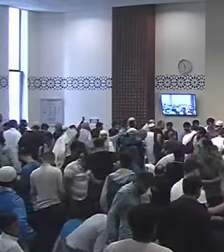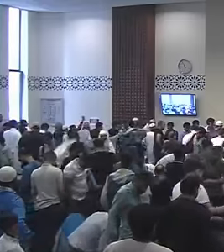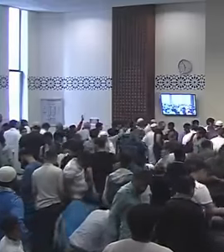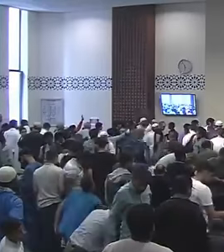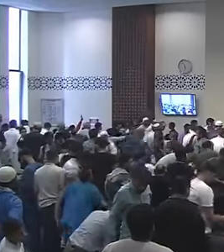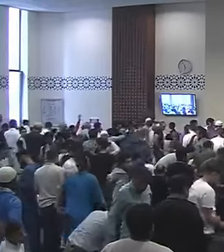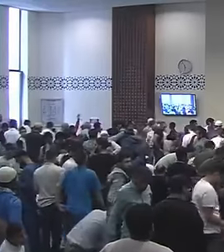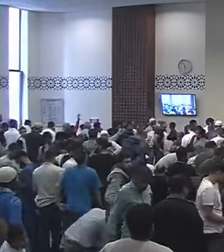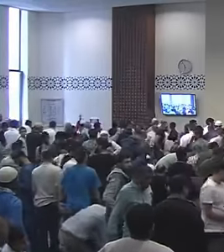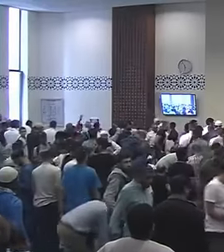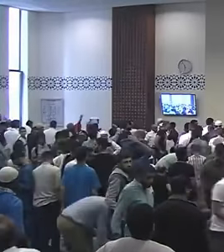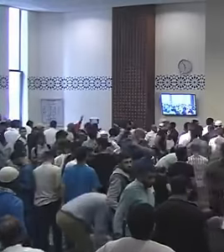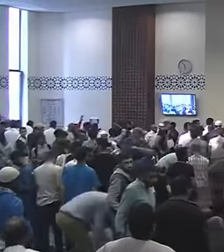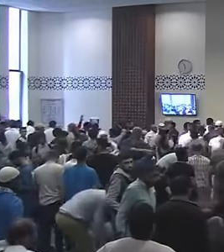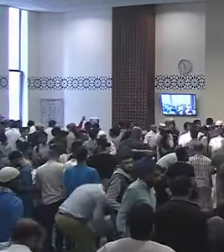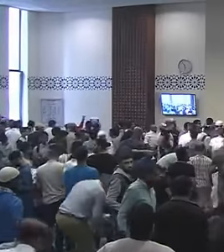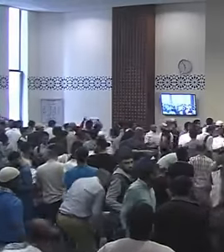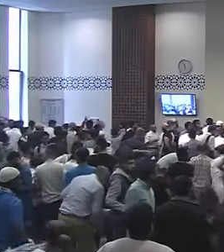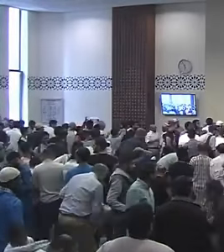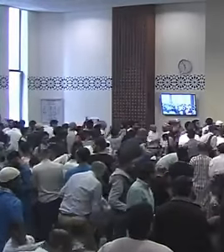Well, I've finished writing a book on it.